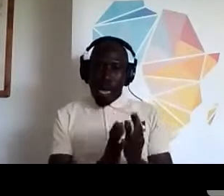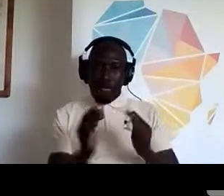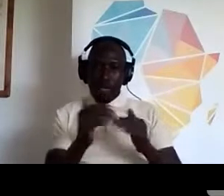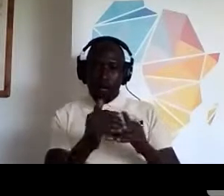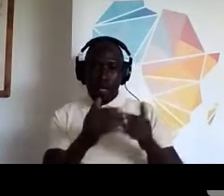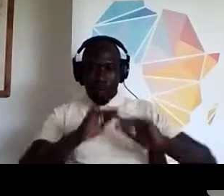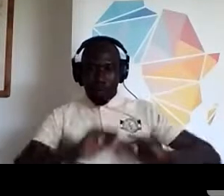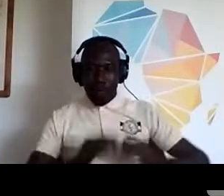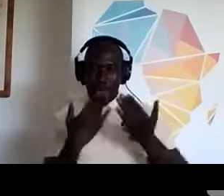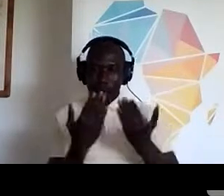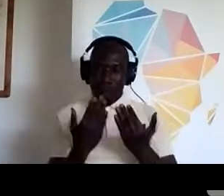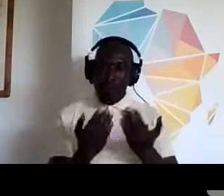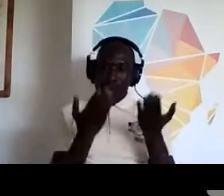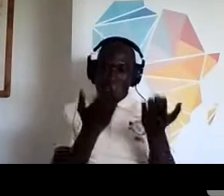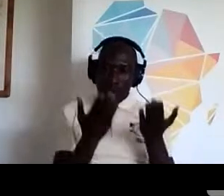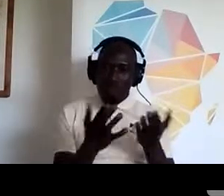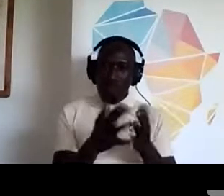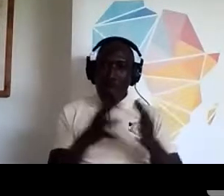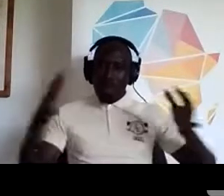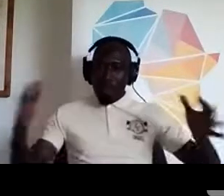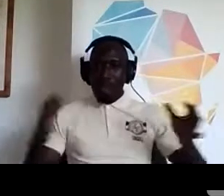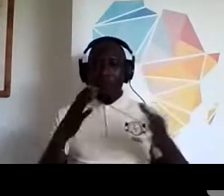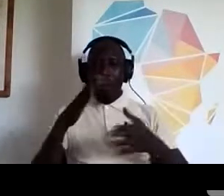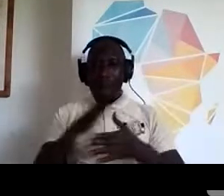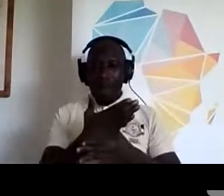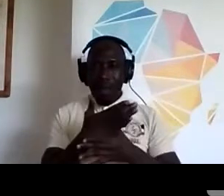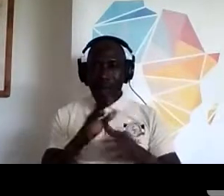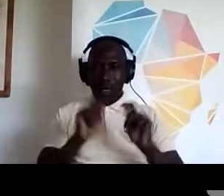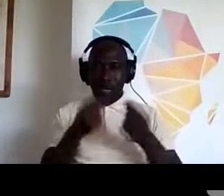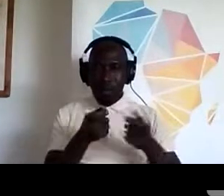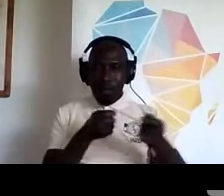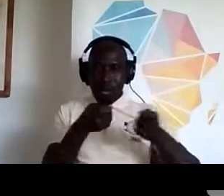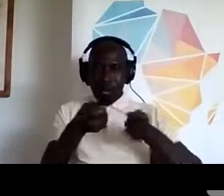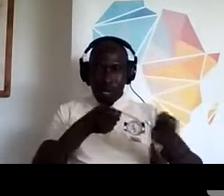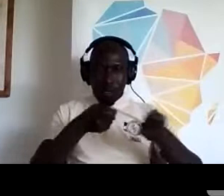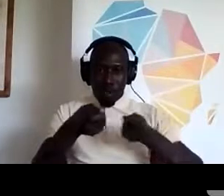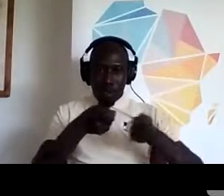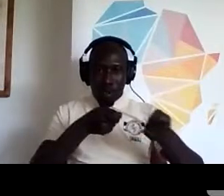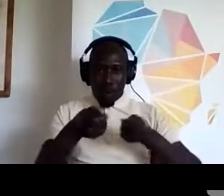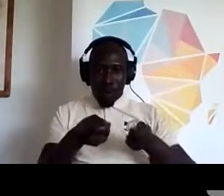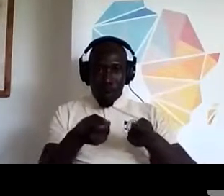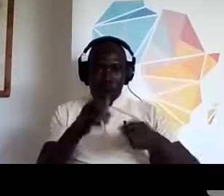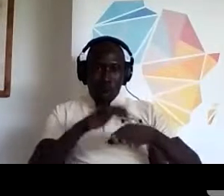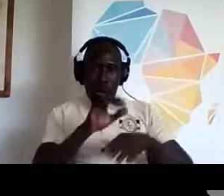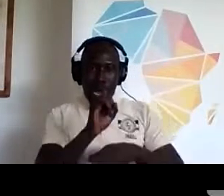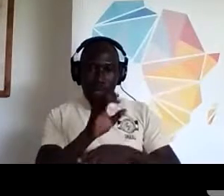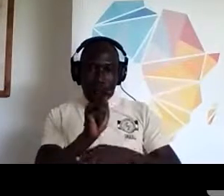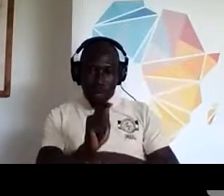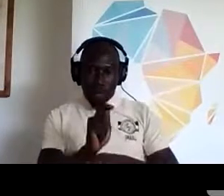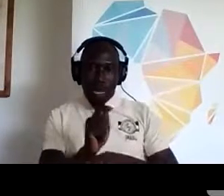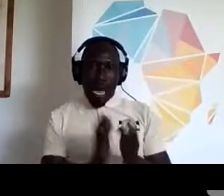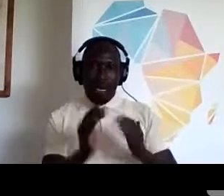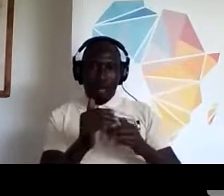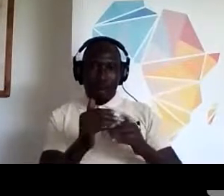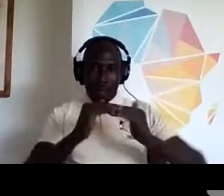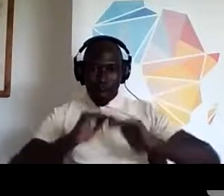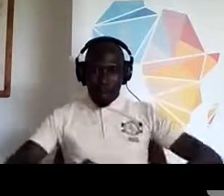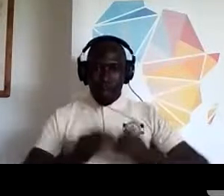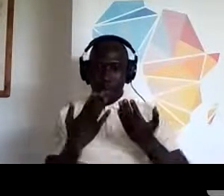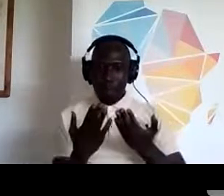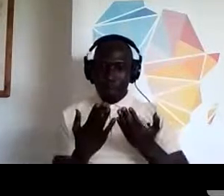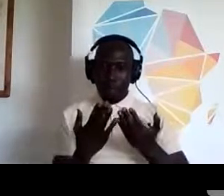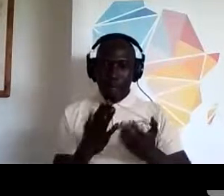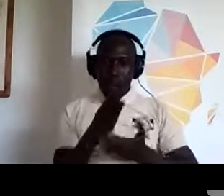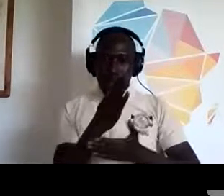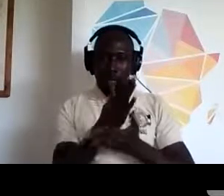So there's a wide gap in terms of regulations on ICT accessibility. In